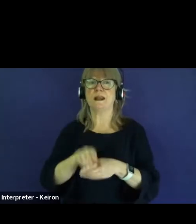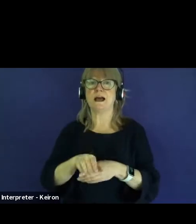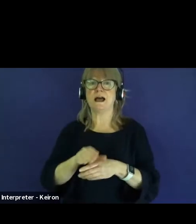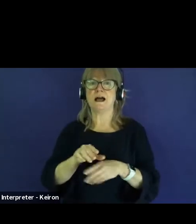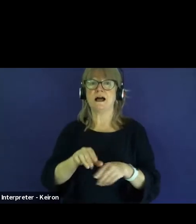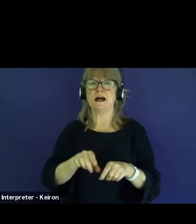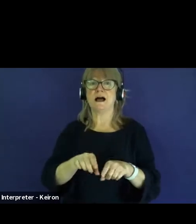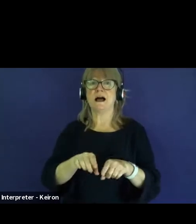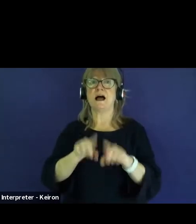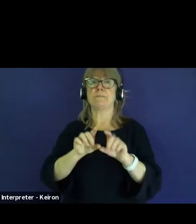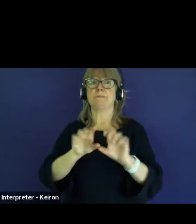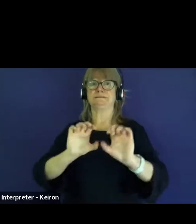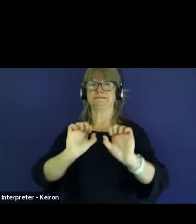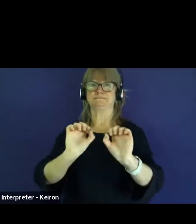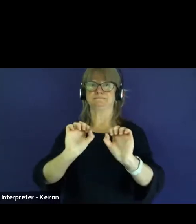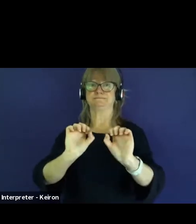it working.